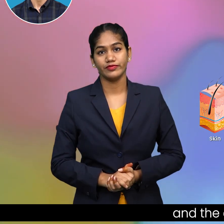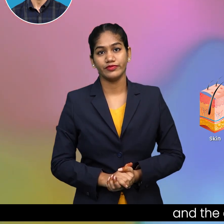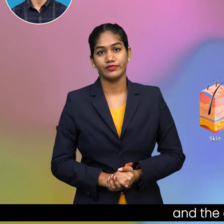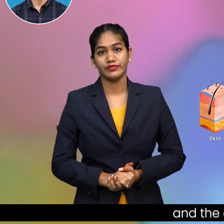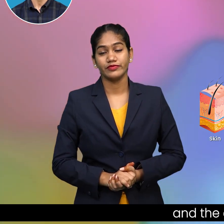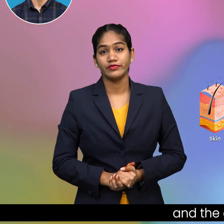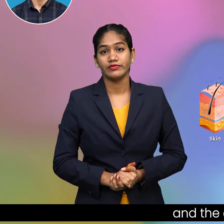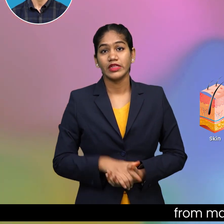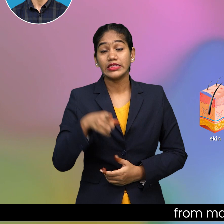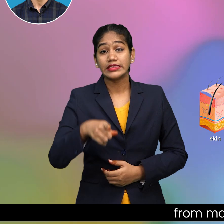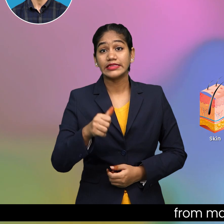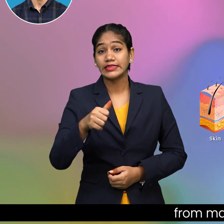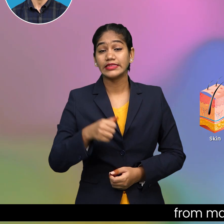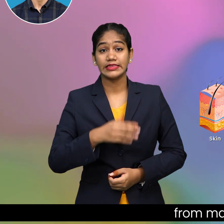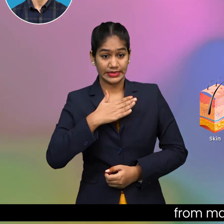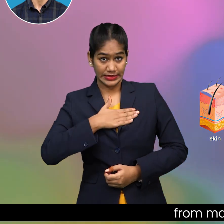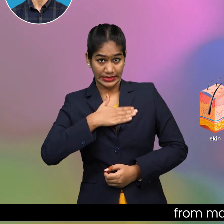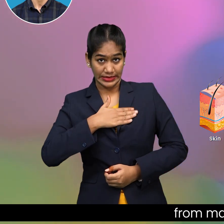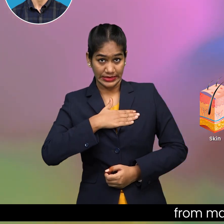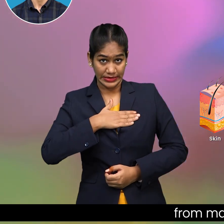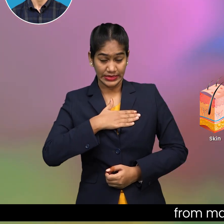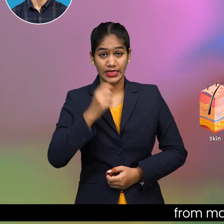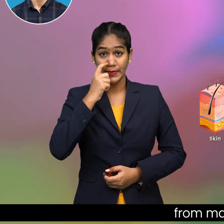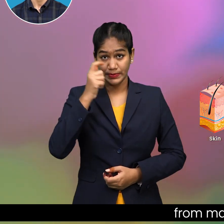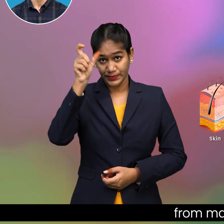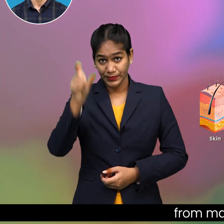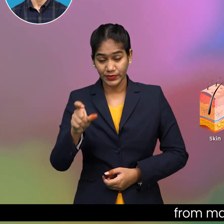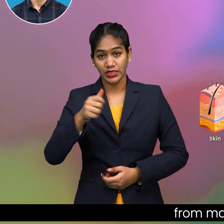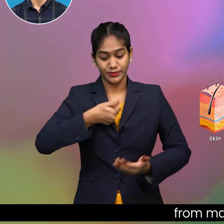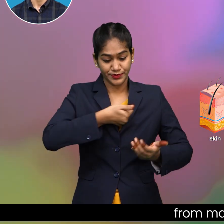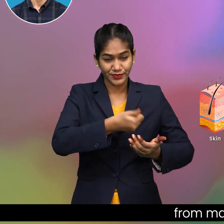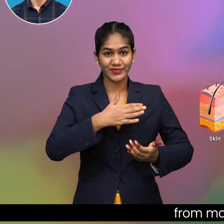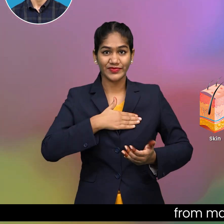And the ejection of milk from mammary glands.